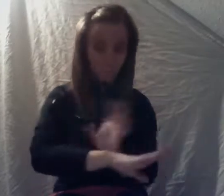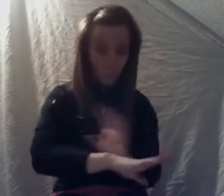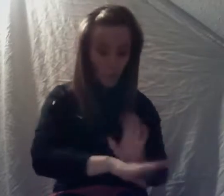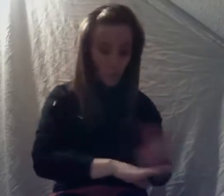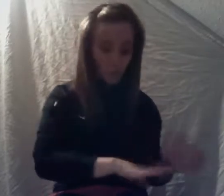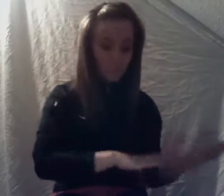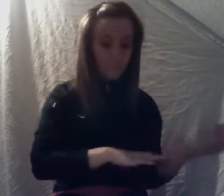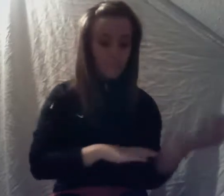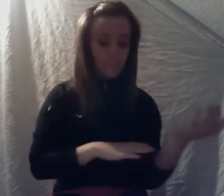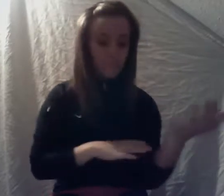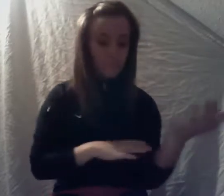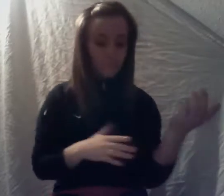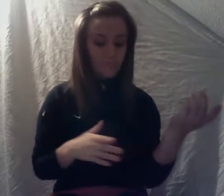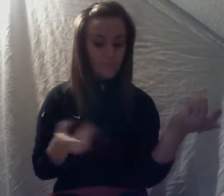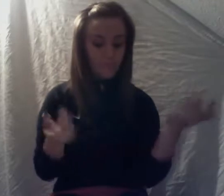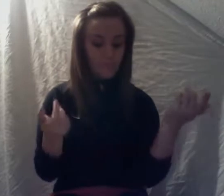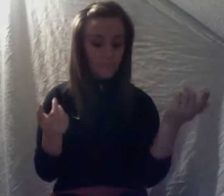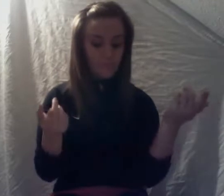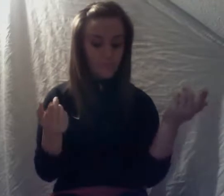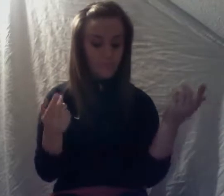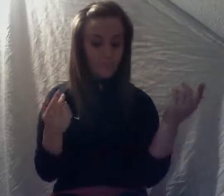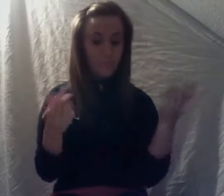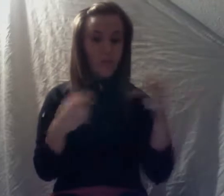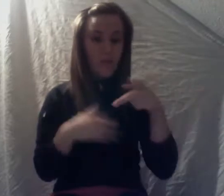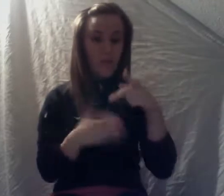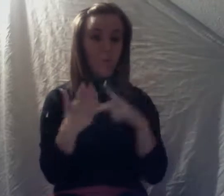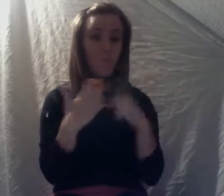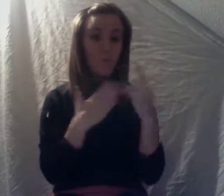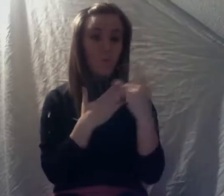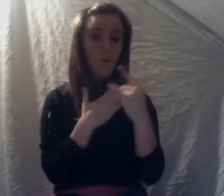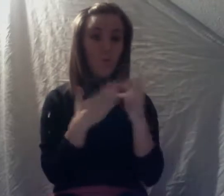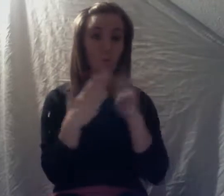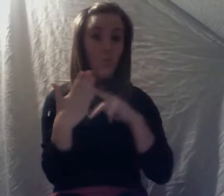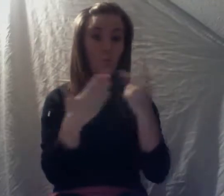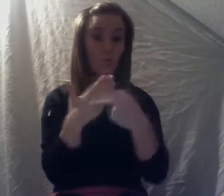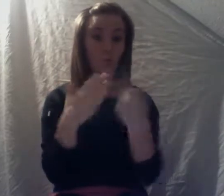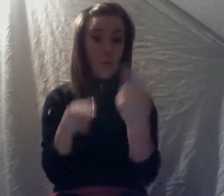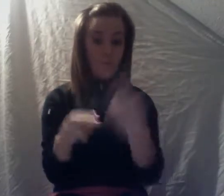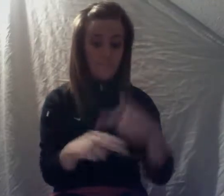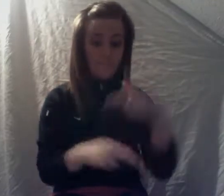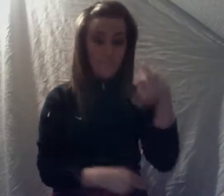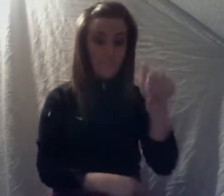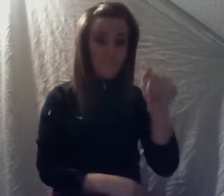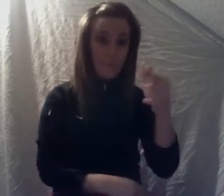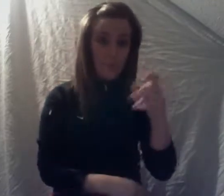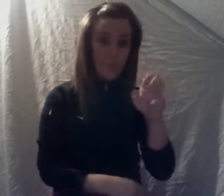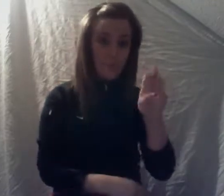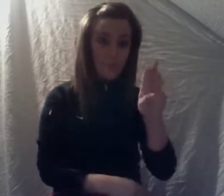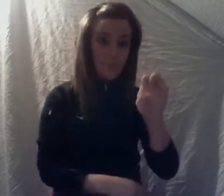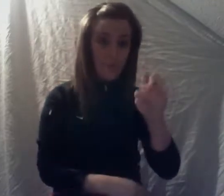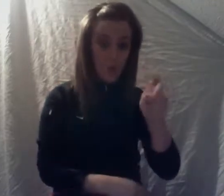Once the story is actually in the paper, the editor will go in and design the story in the computer to fit the space that is